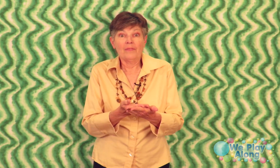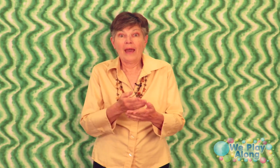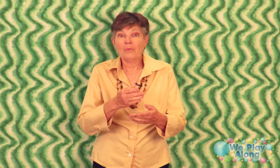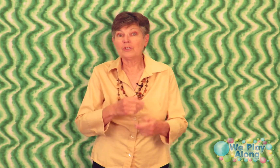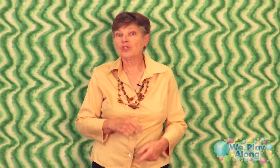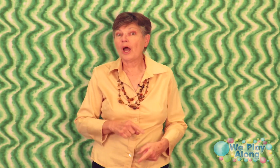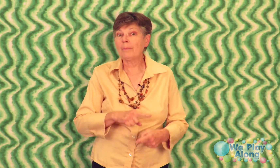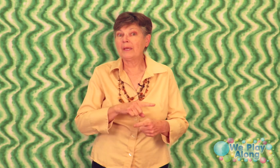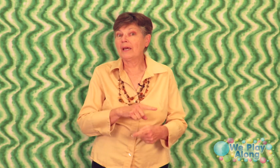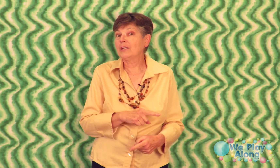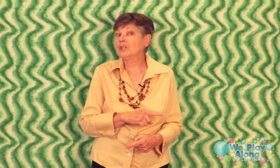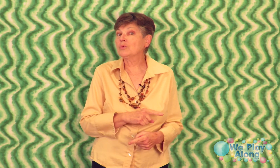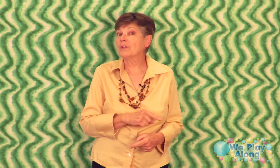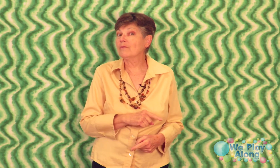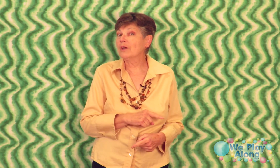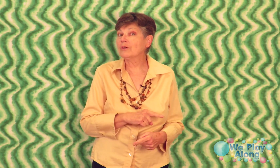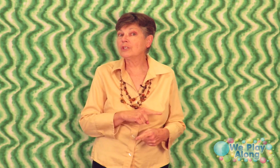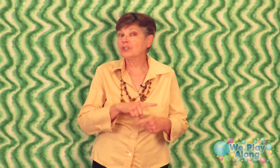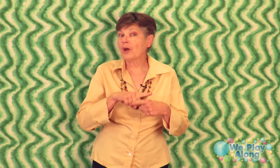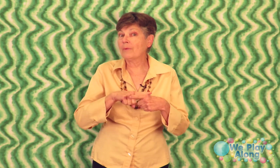that was chopping onions with a very sharp...